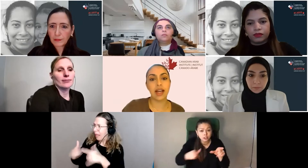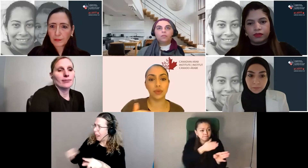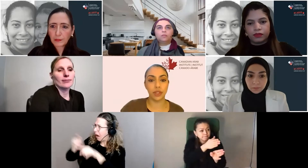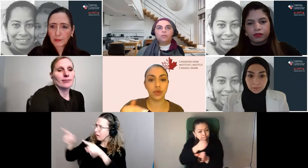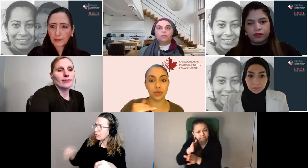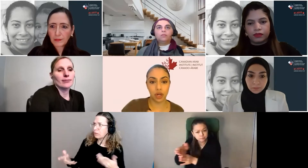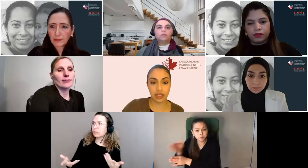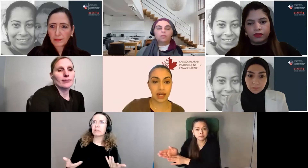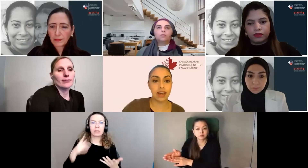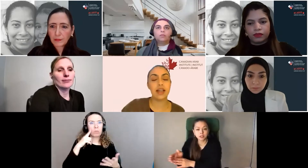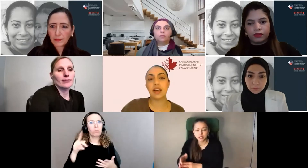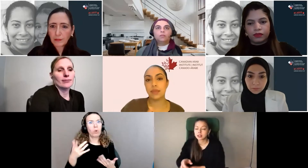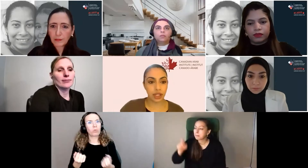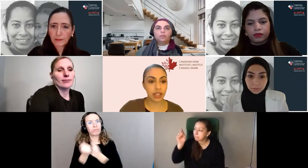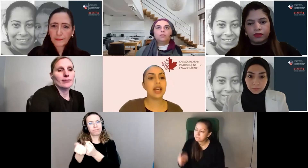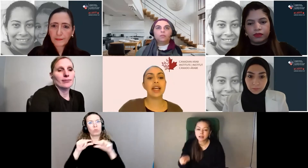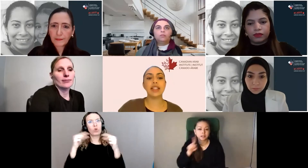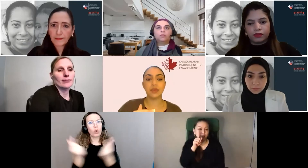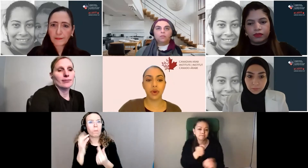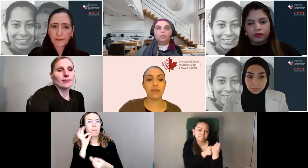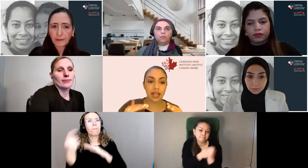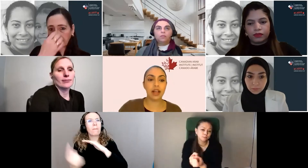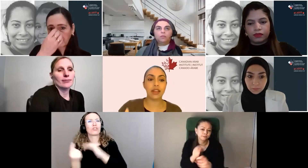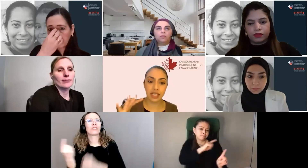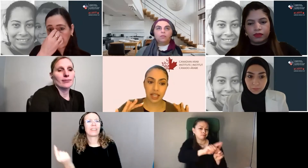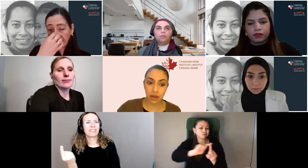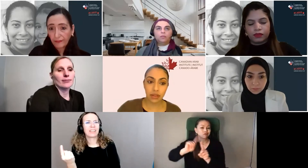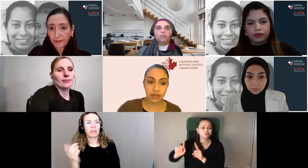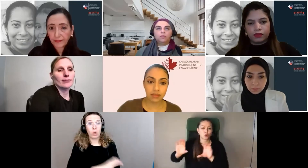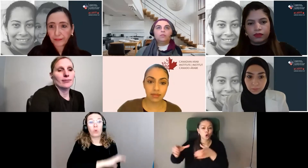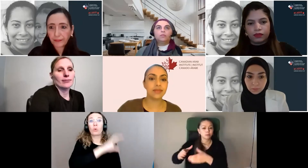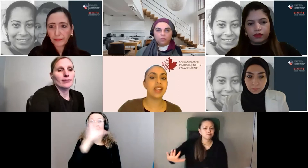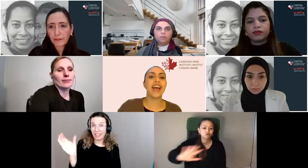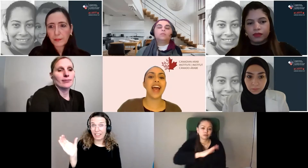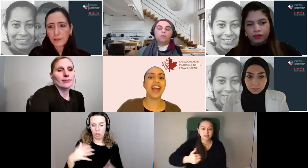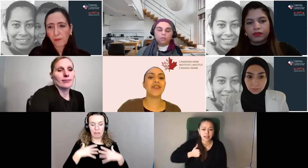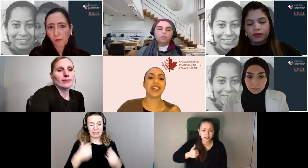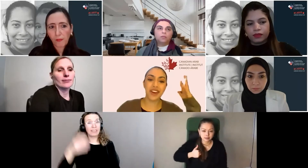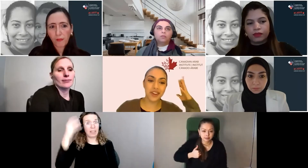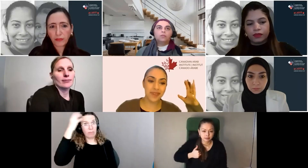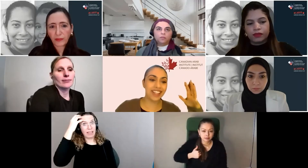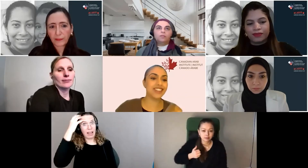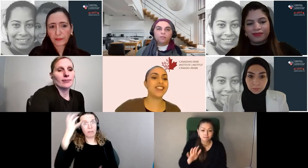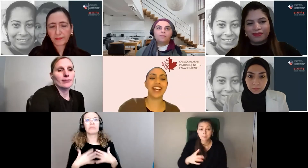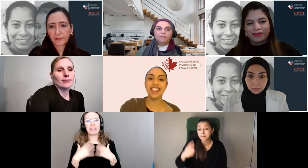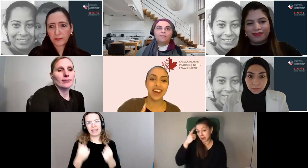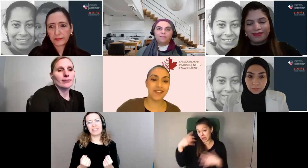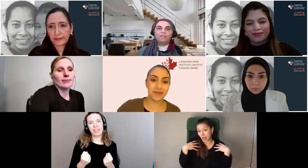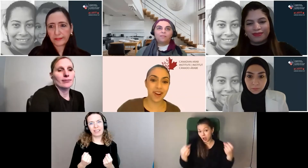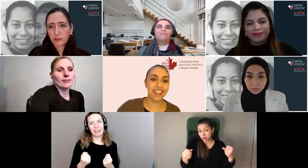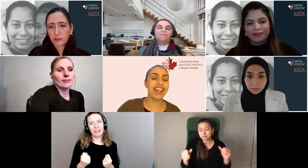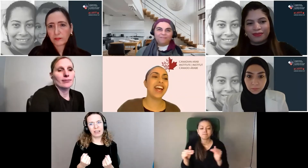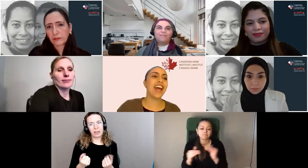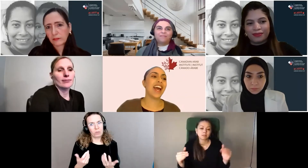Canada and community groups across Canada, period. It's important. Mental health is health. And without your mind, you can't take care of